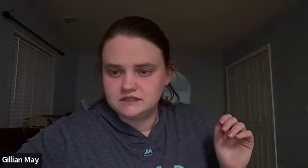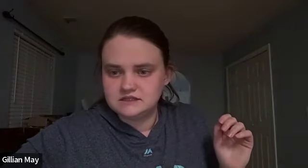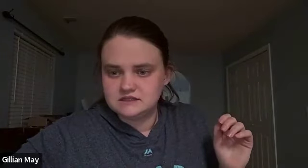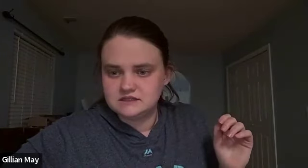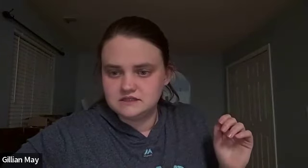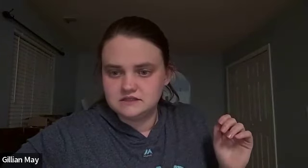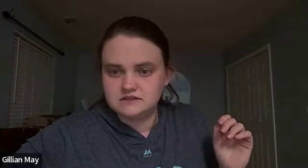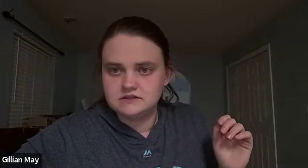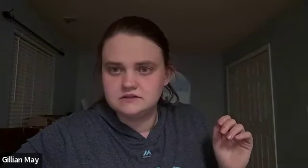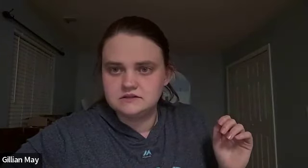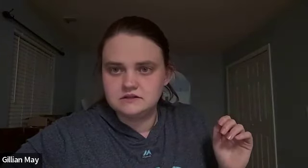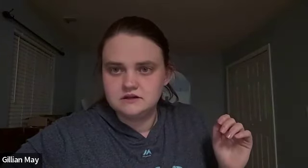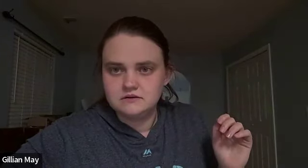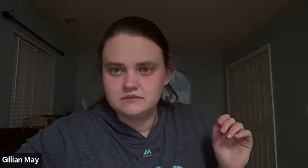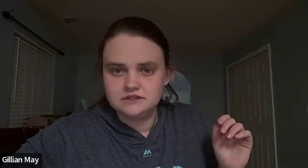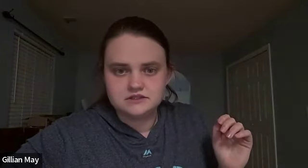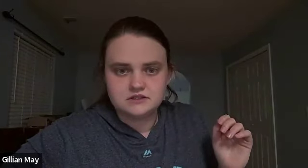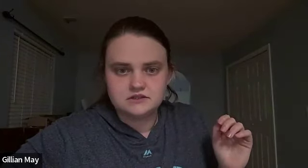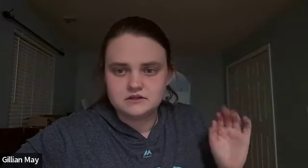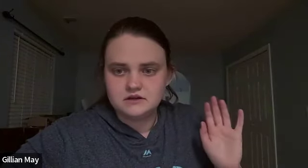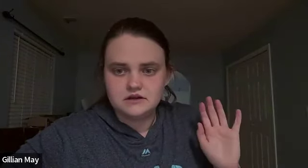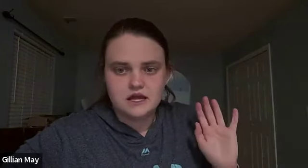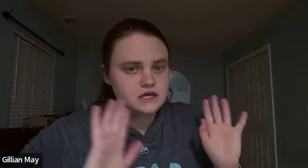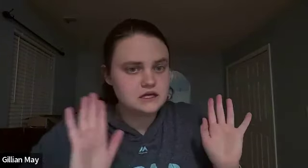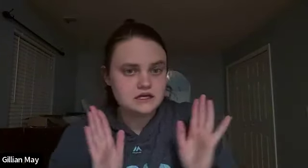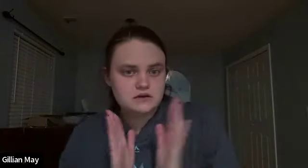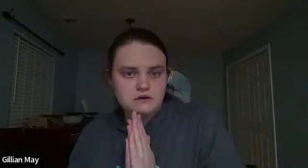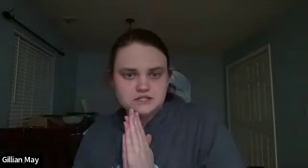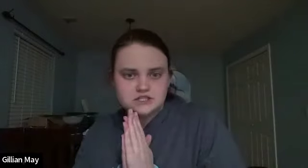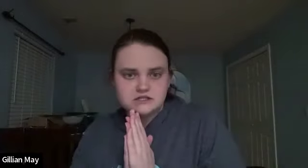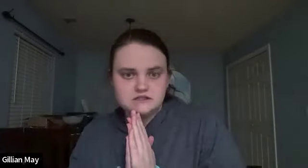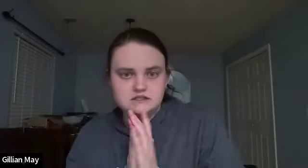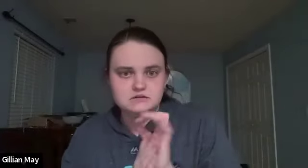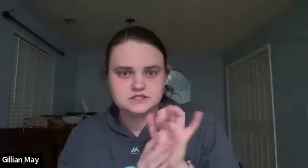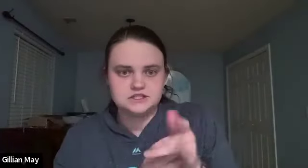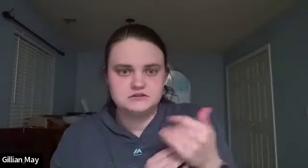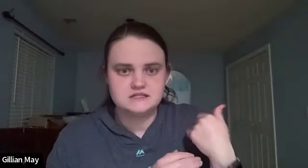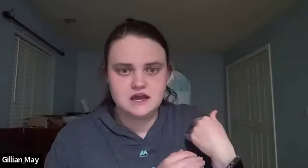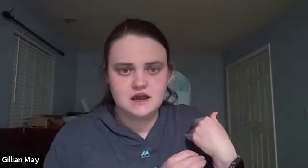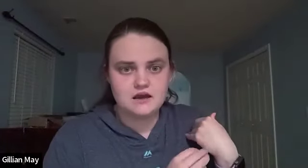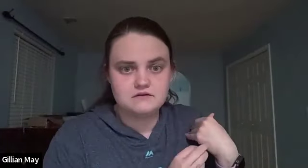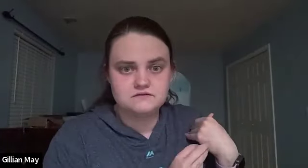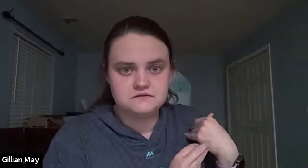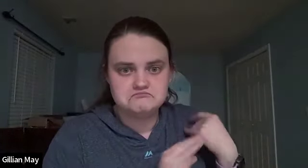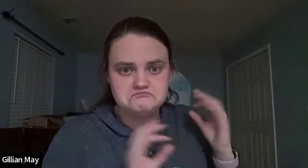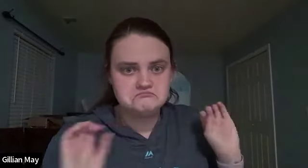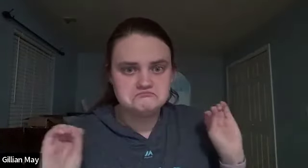Let's see. Make sure. Any questions? Any questions you guys have? Hey,